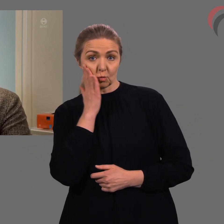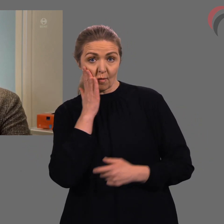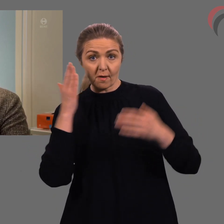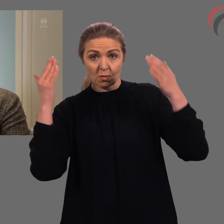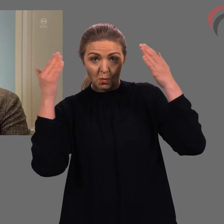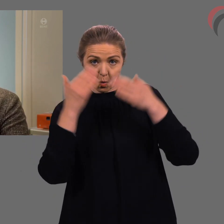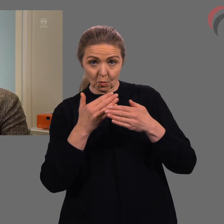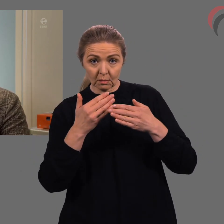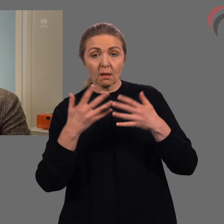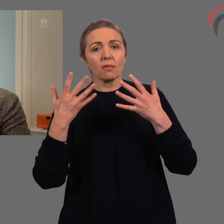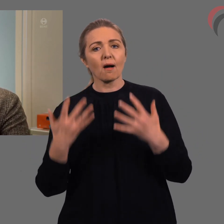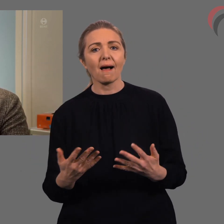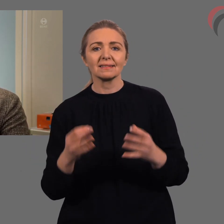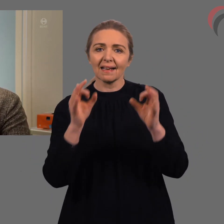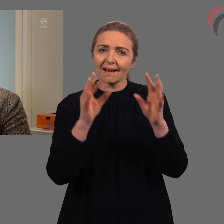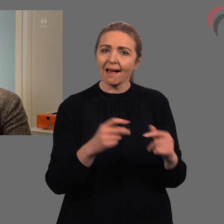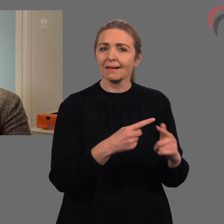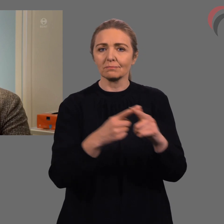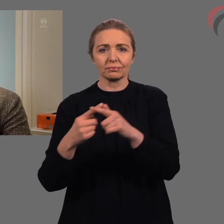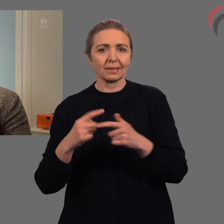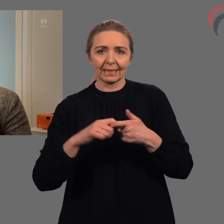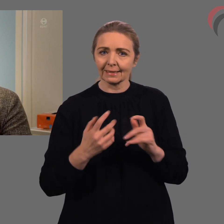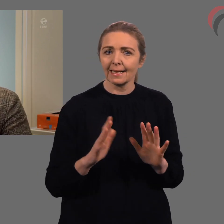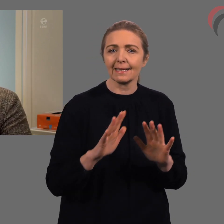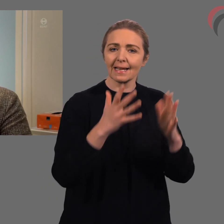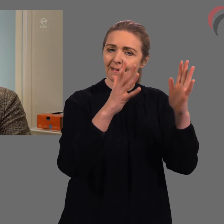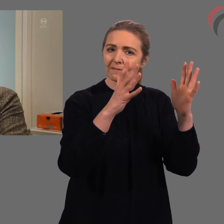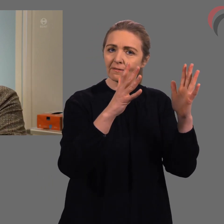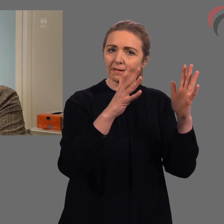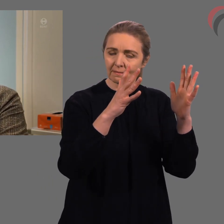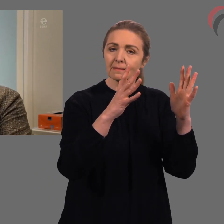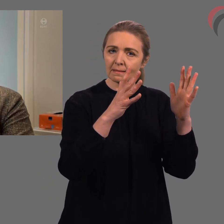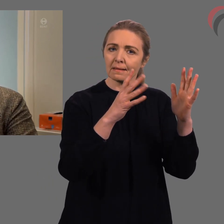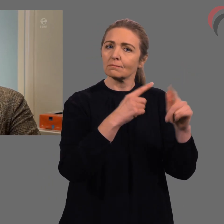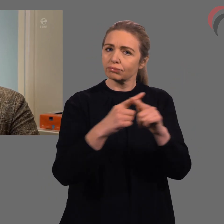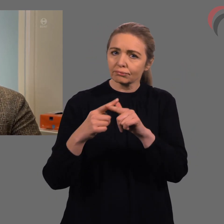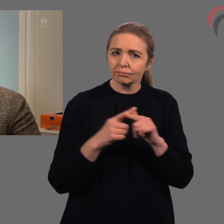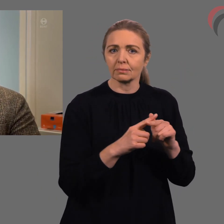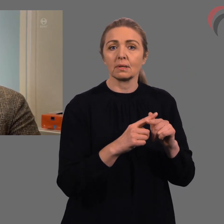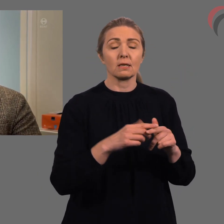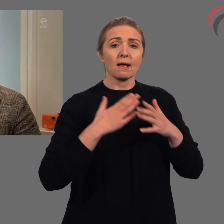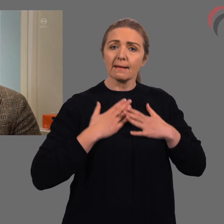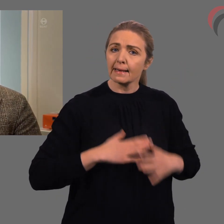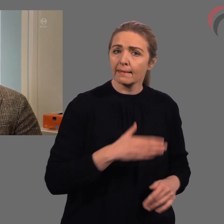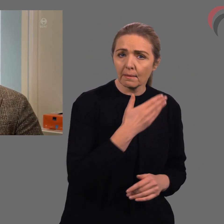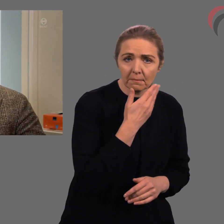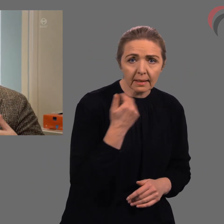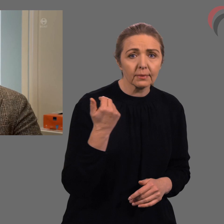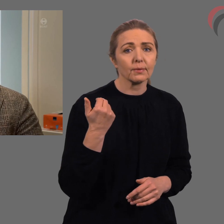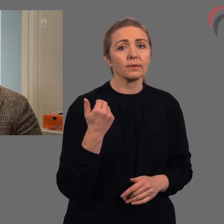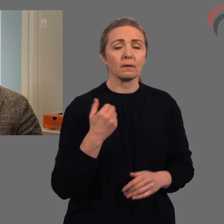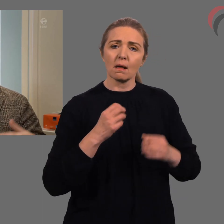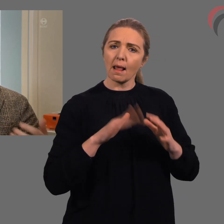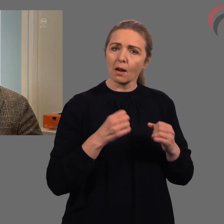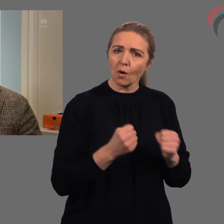the overnight portion, to sleep better, so that they can then work on those other lifestyle factors,